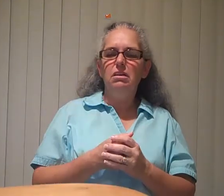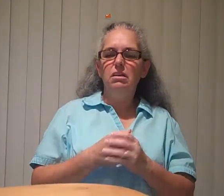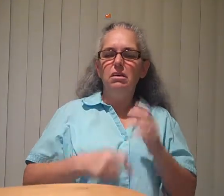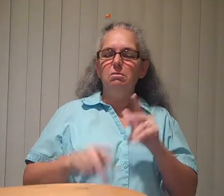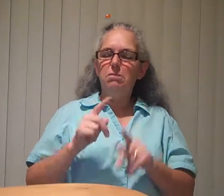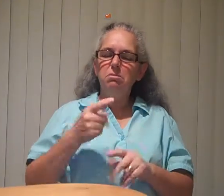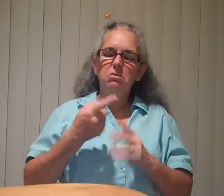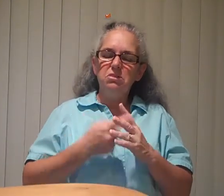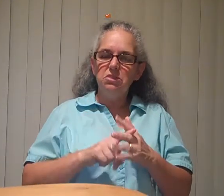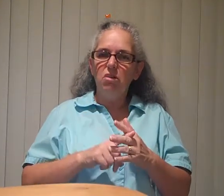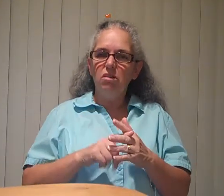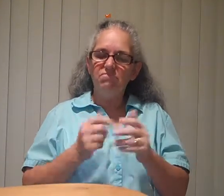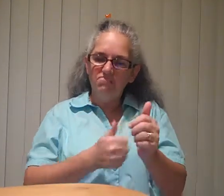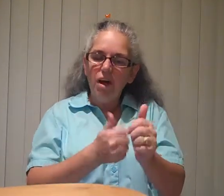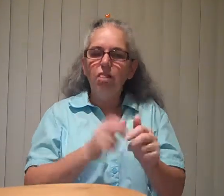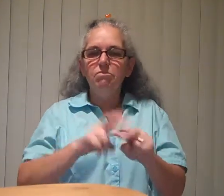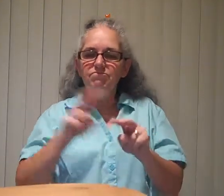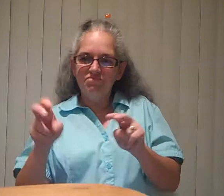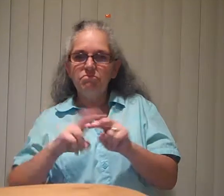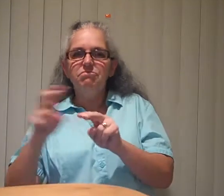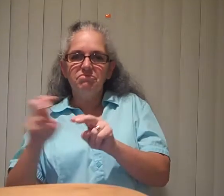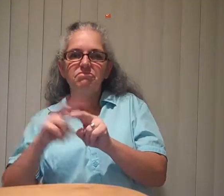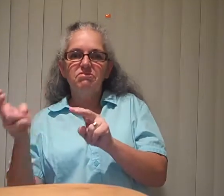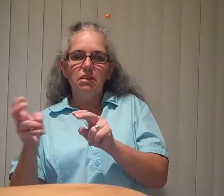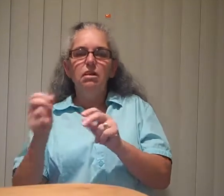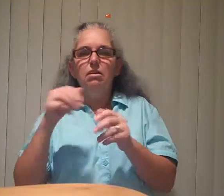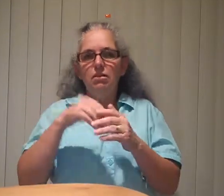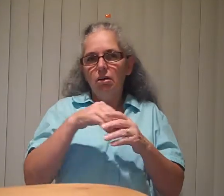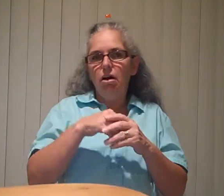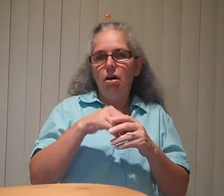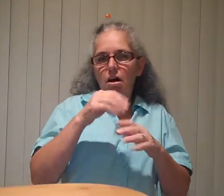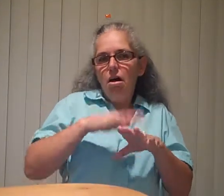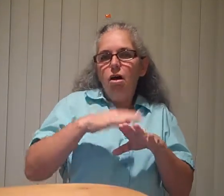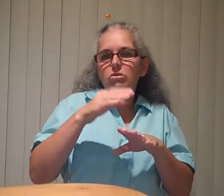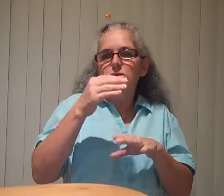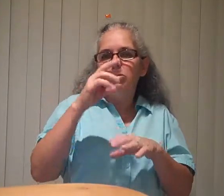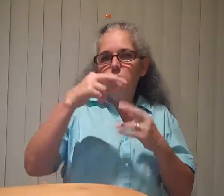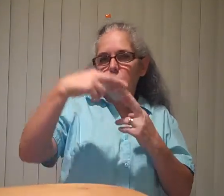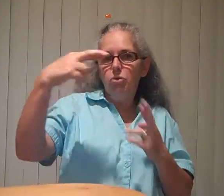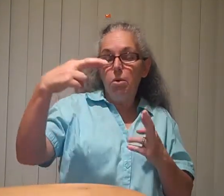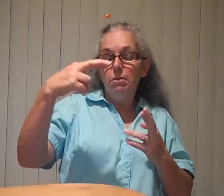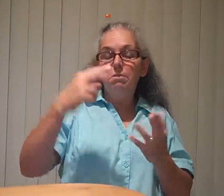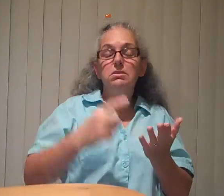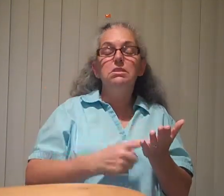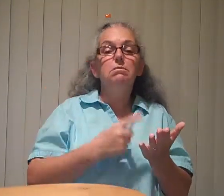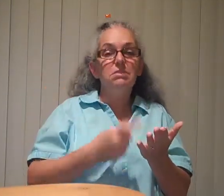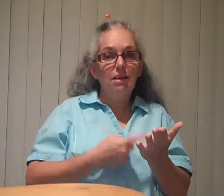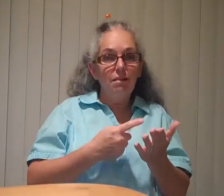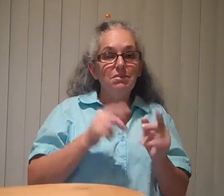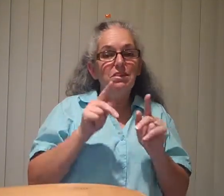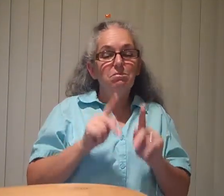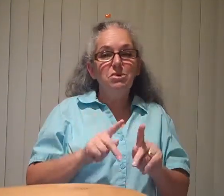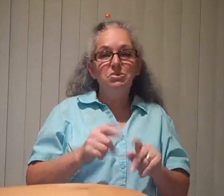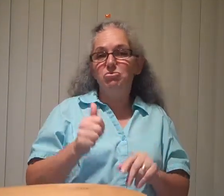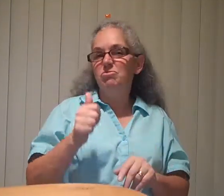getting on. However, once in a while you'll get people that just will not get off the chair, and you can't let them sit there